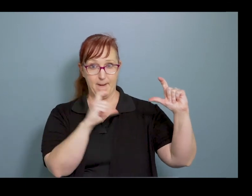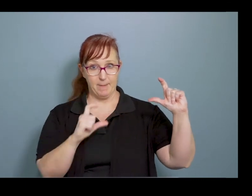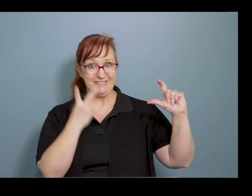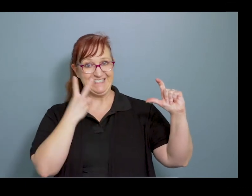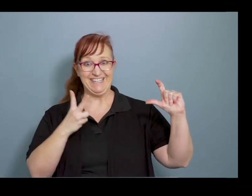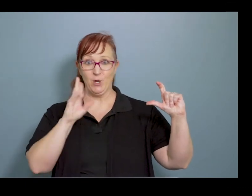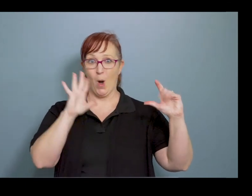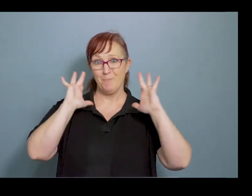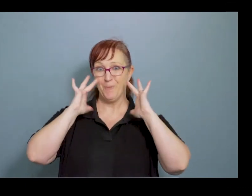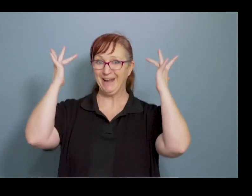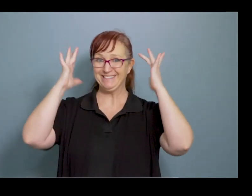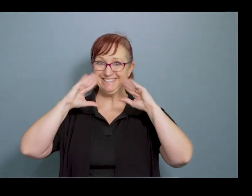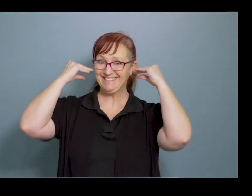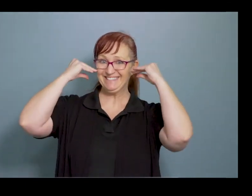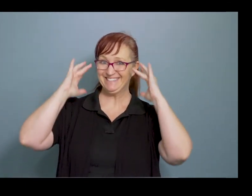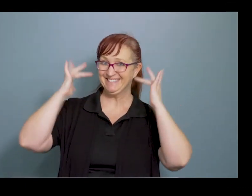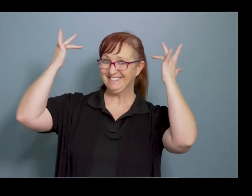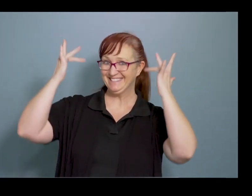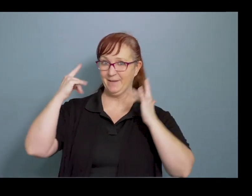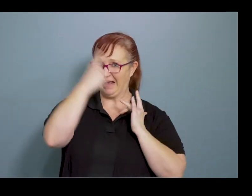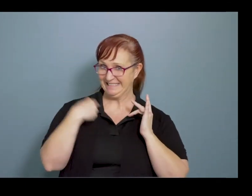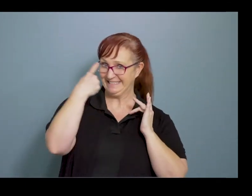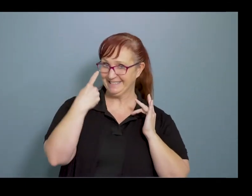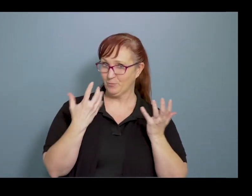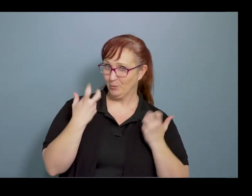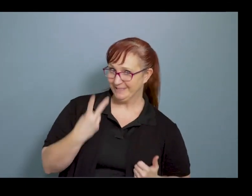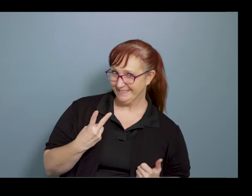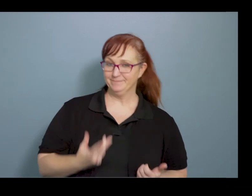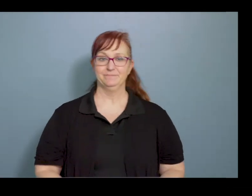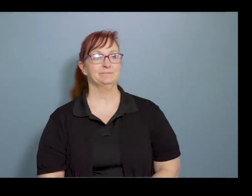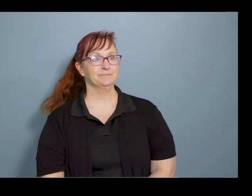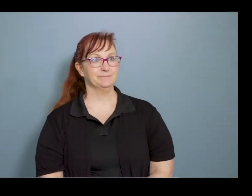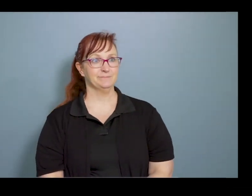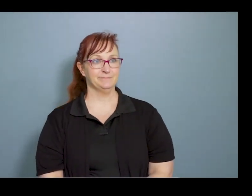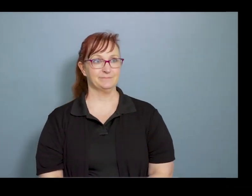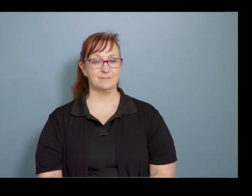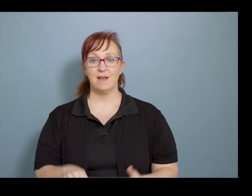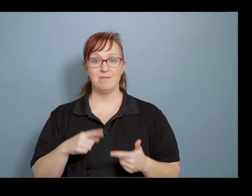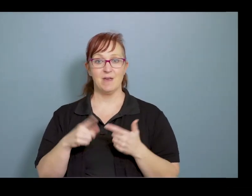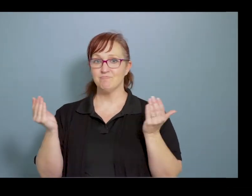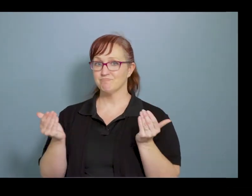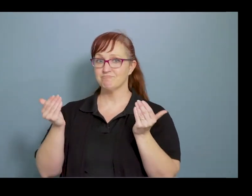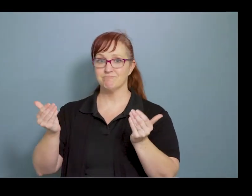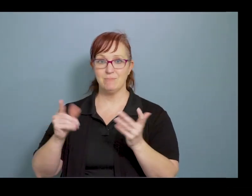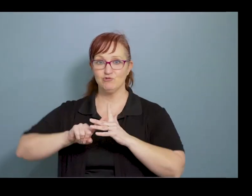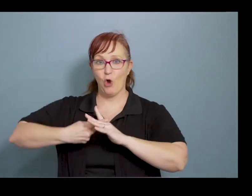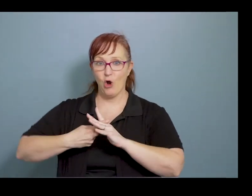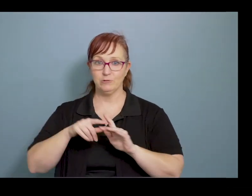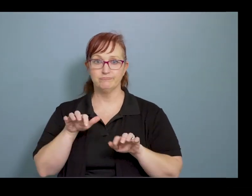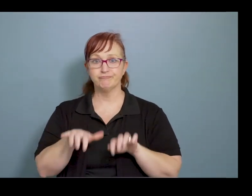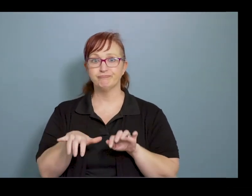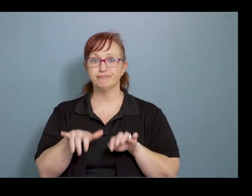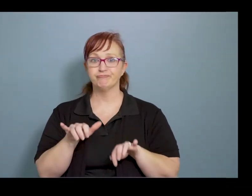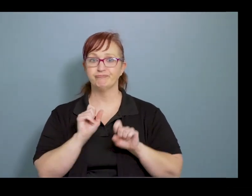can see your bright and smiley and shiny faces. And we will get started. Just a